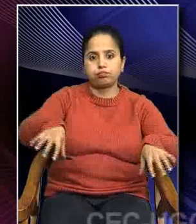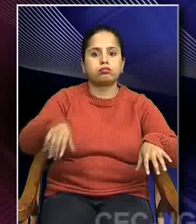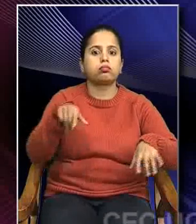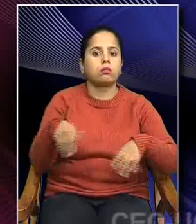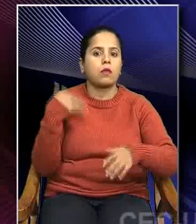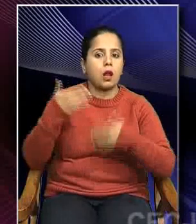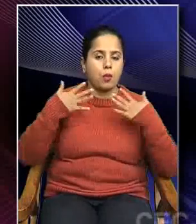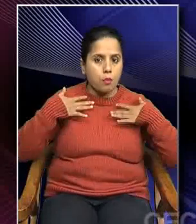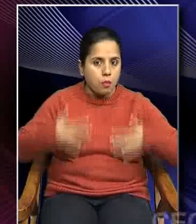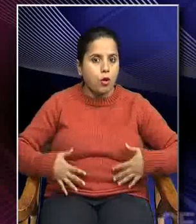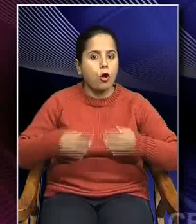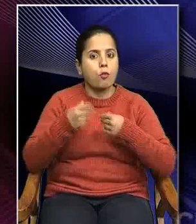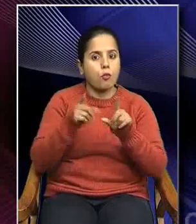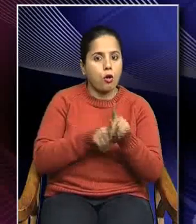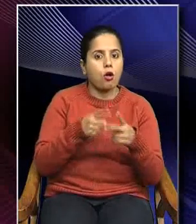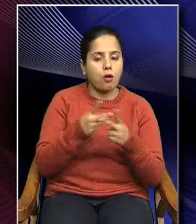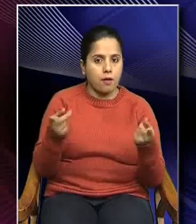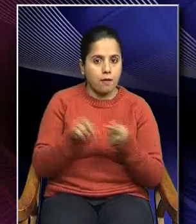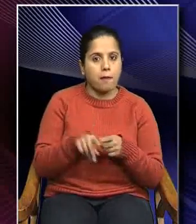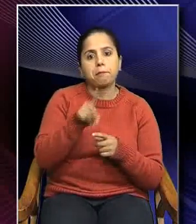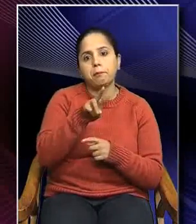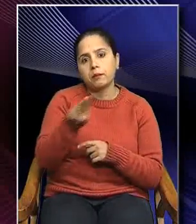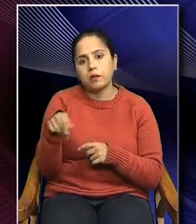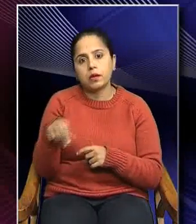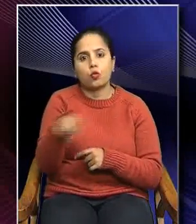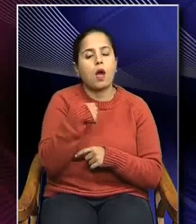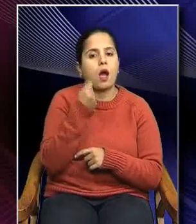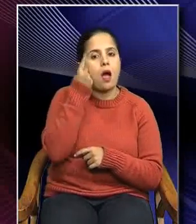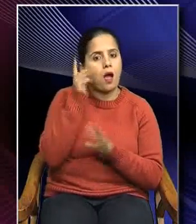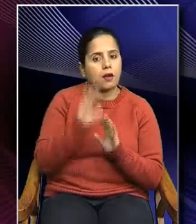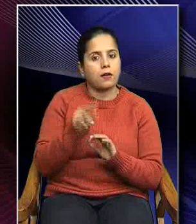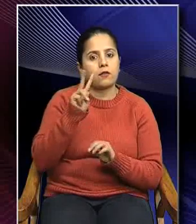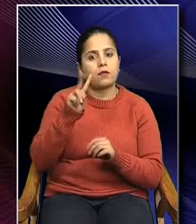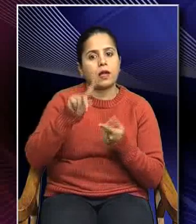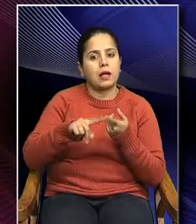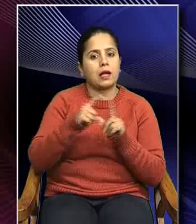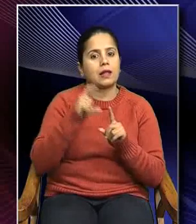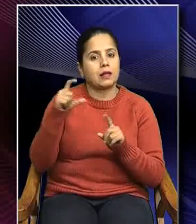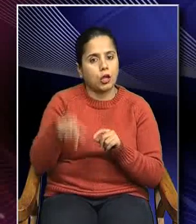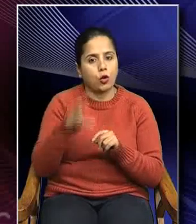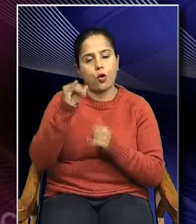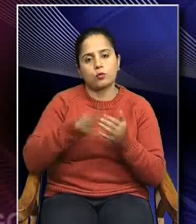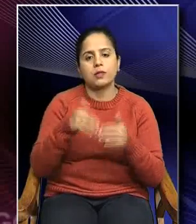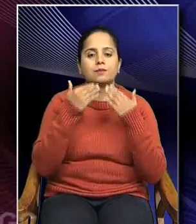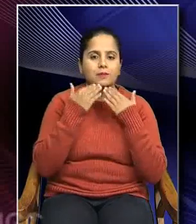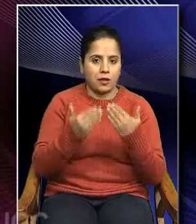coherent body of meanings that we understand as Vedic cosmogony. Thank you.